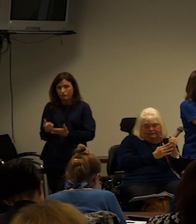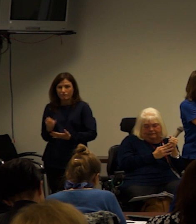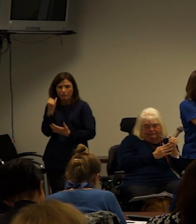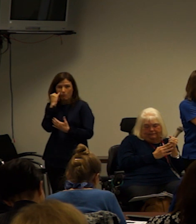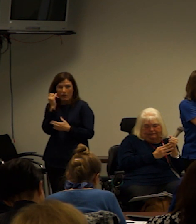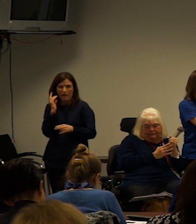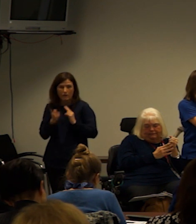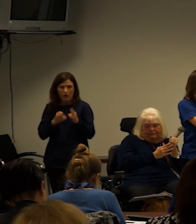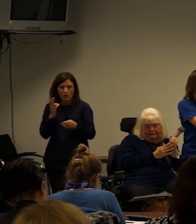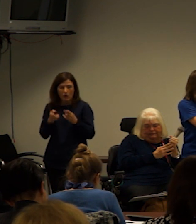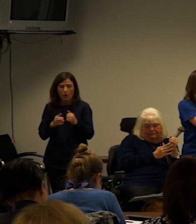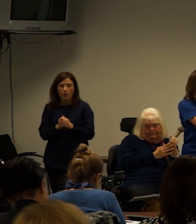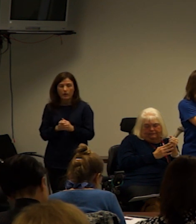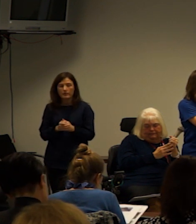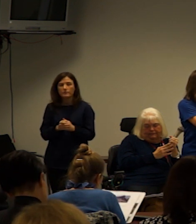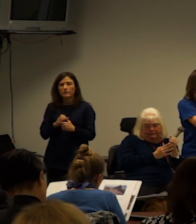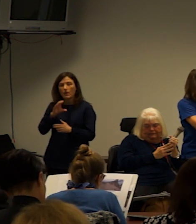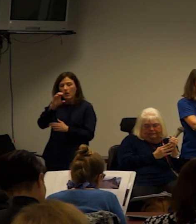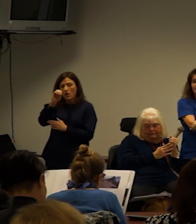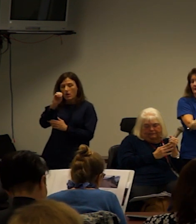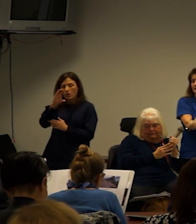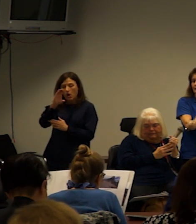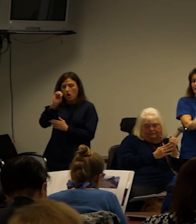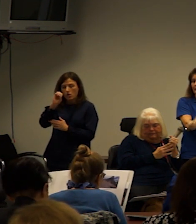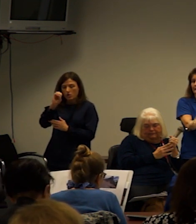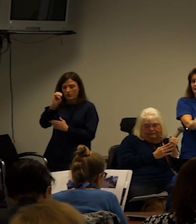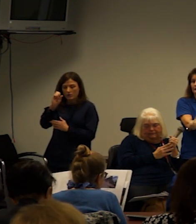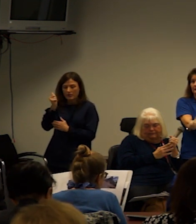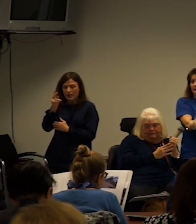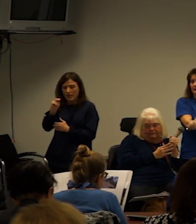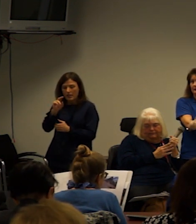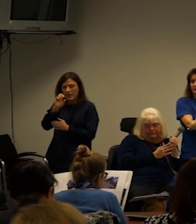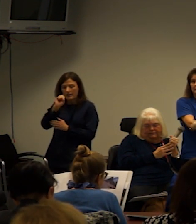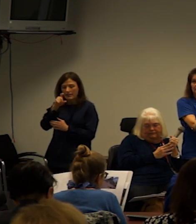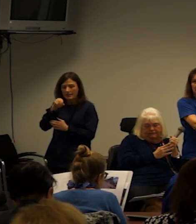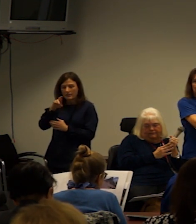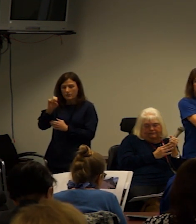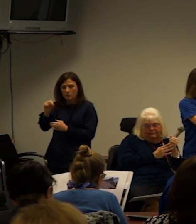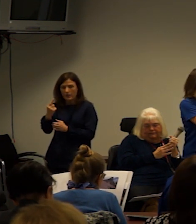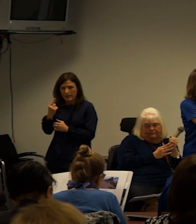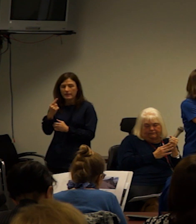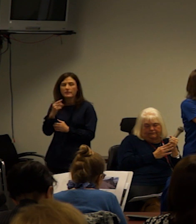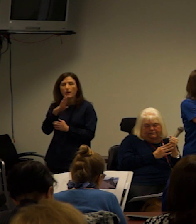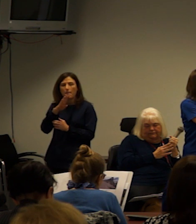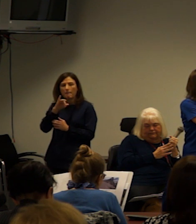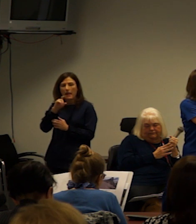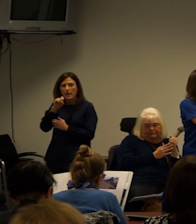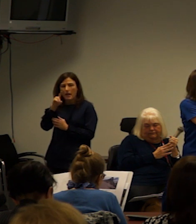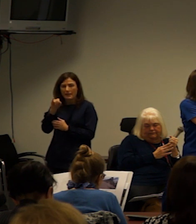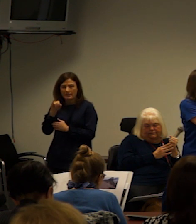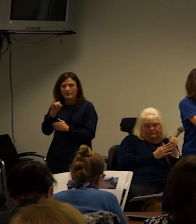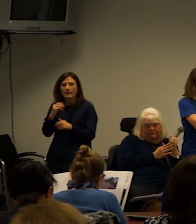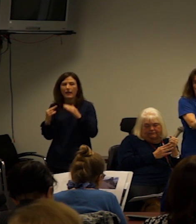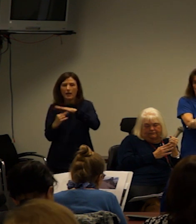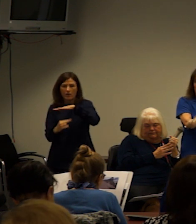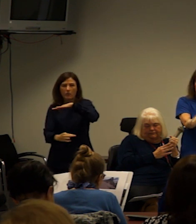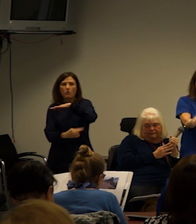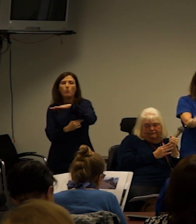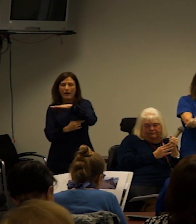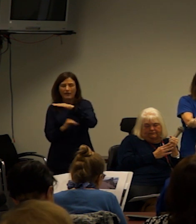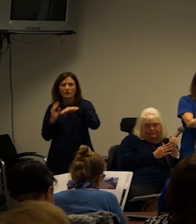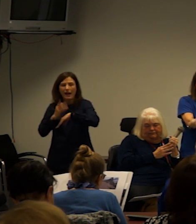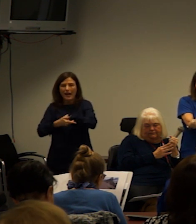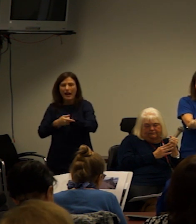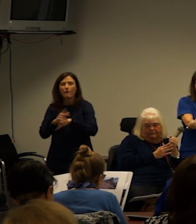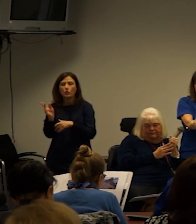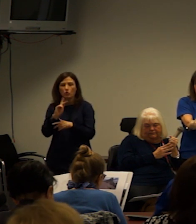Ocean Springs below the Mississippi Bridge after Hurricane Katrina. This is a picture of a bridge that is torn